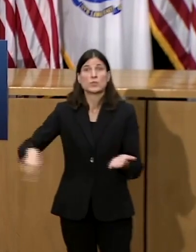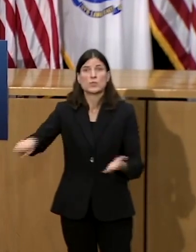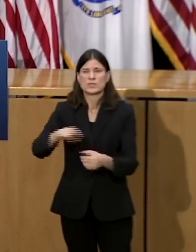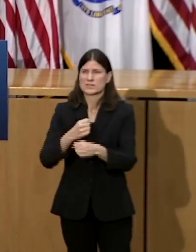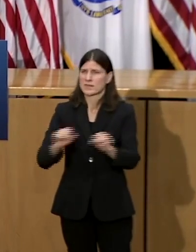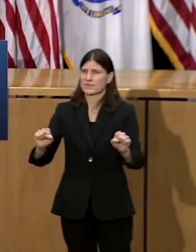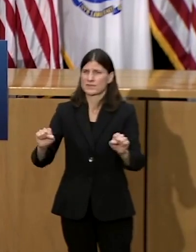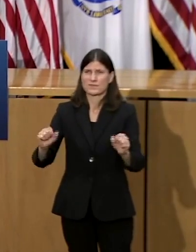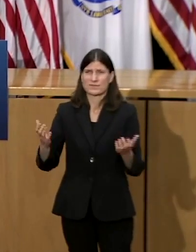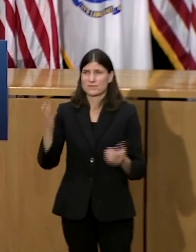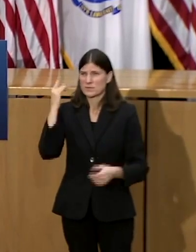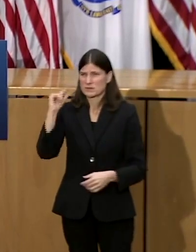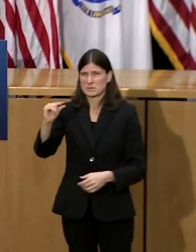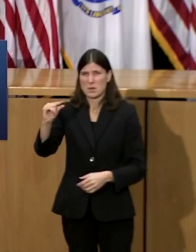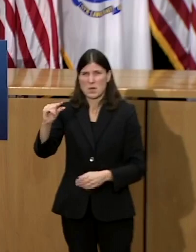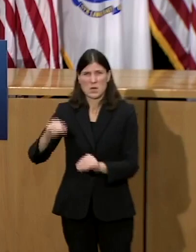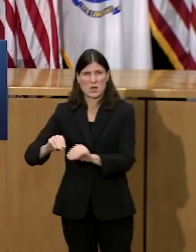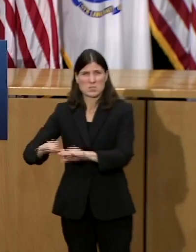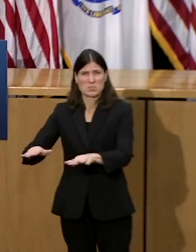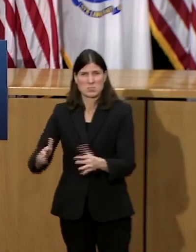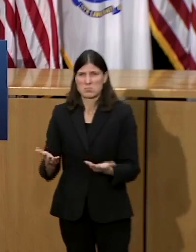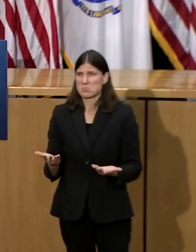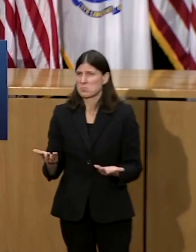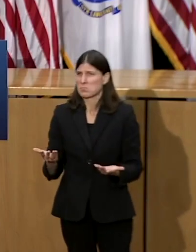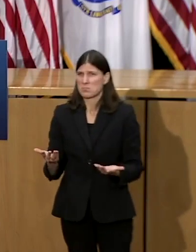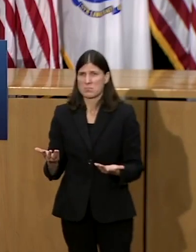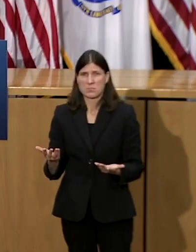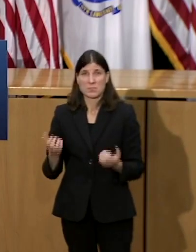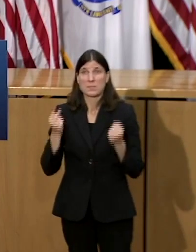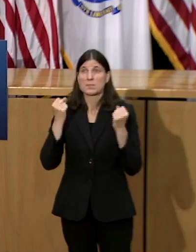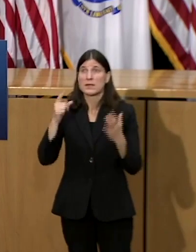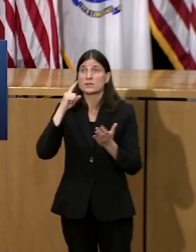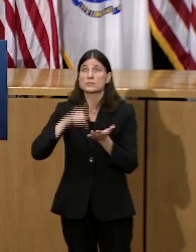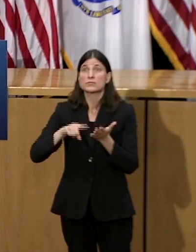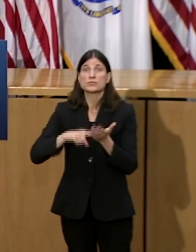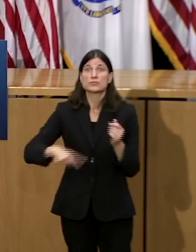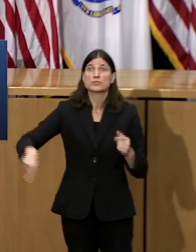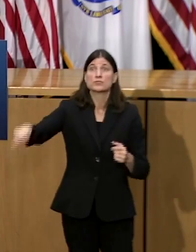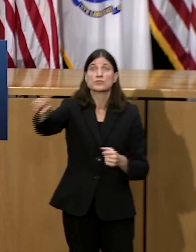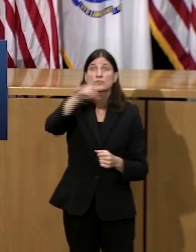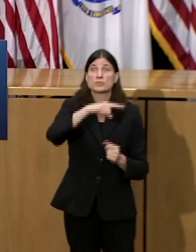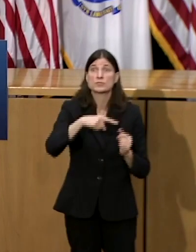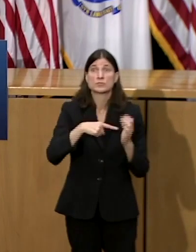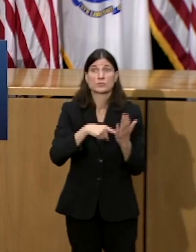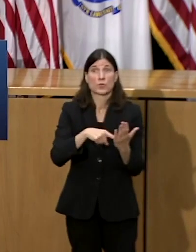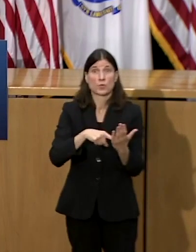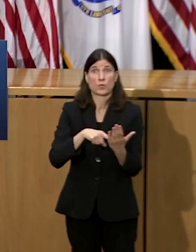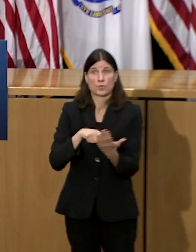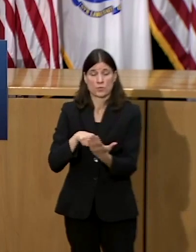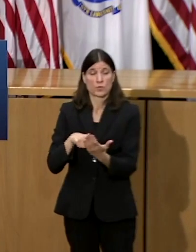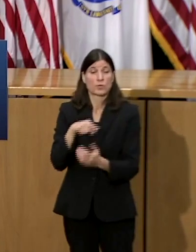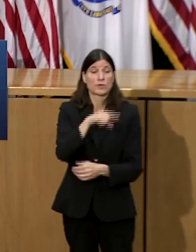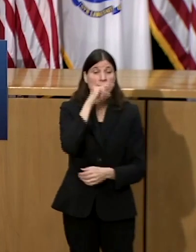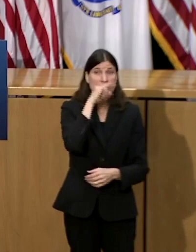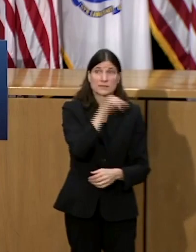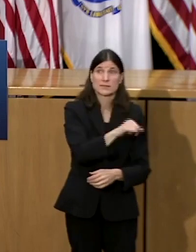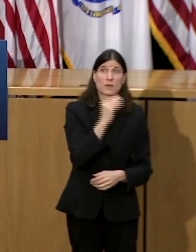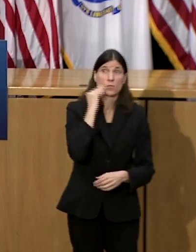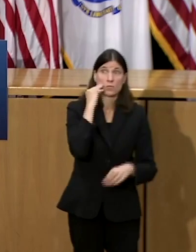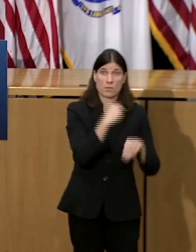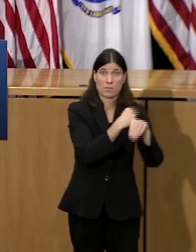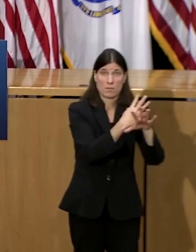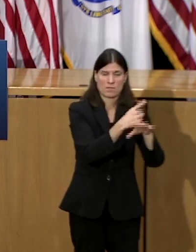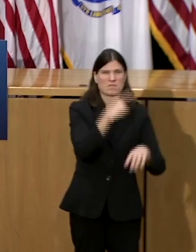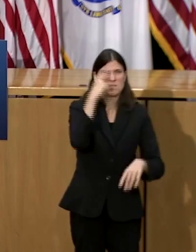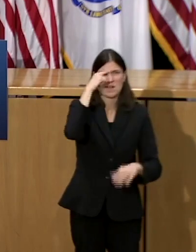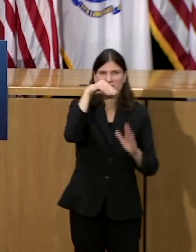kids are safer if they're going to school than they are if they're staying home. And I think it's going to be up to folks at the local